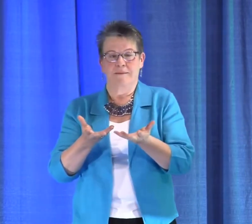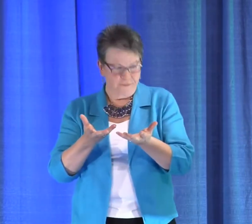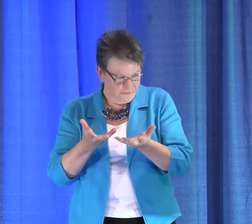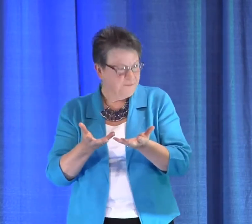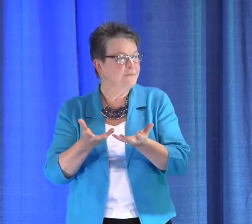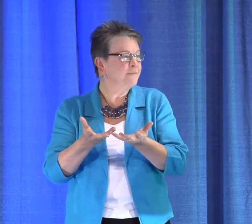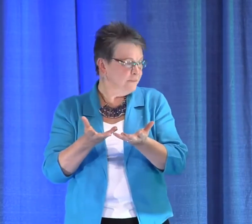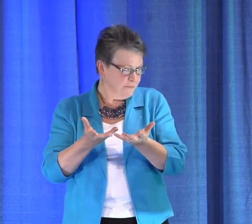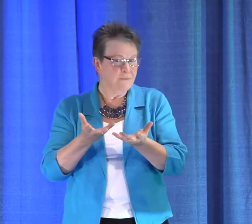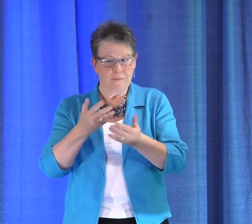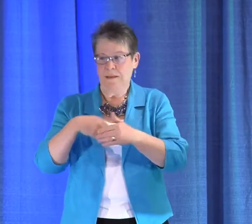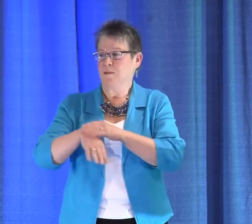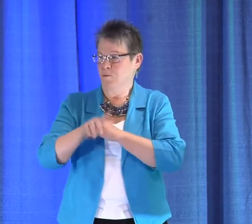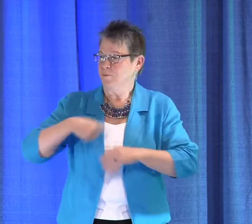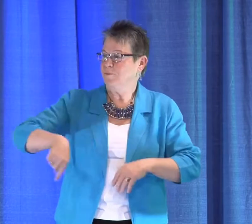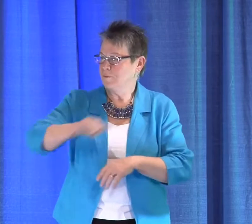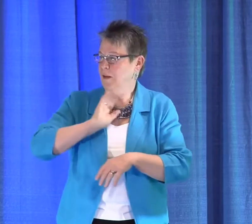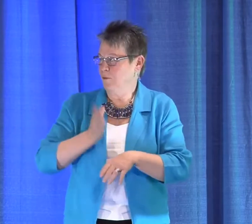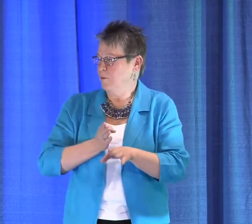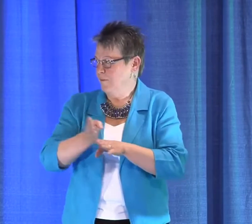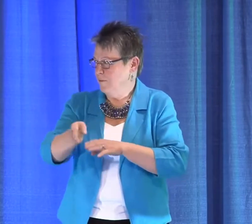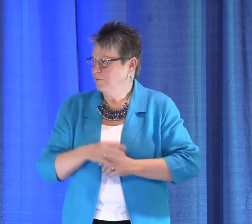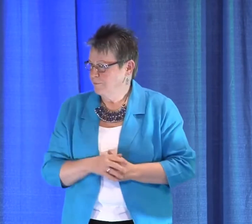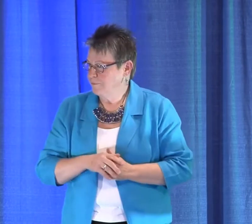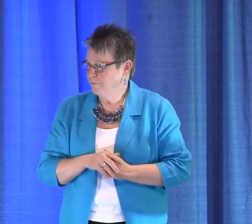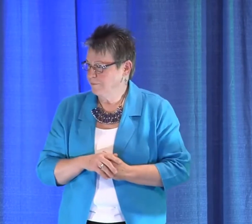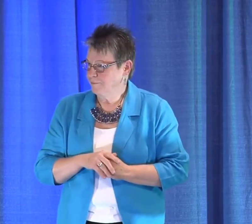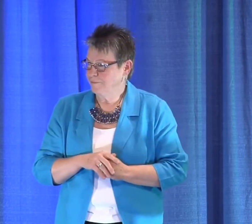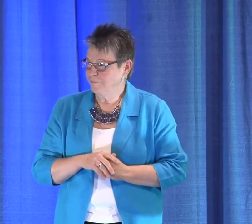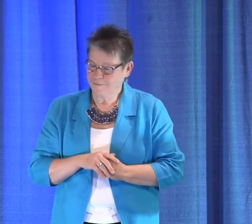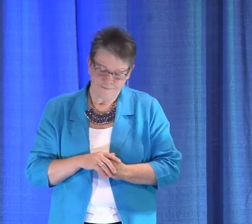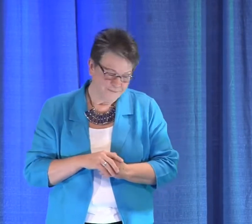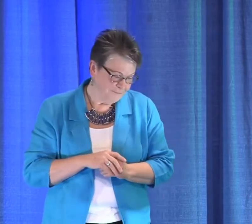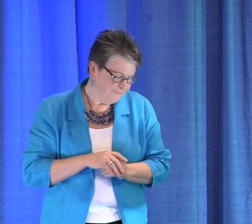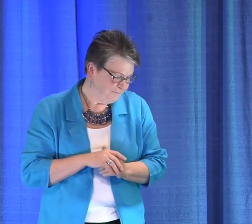Up until now, we've been lending it out, but we need to reclaim it for our profession.